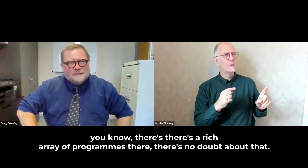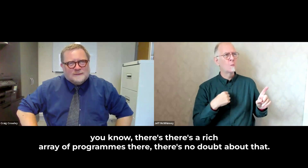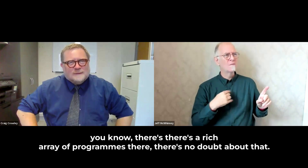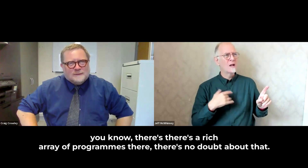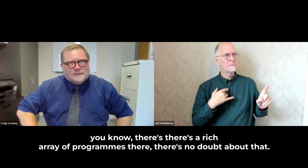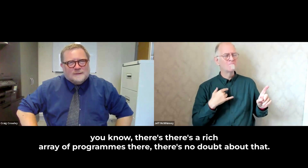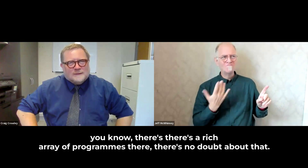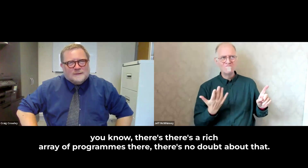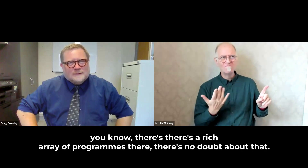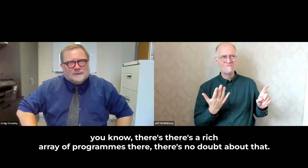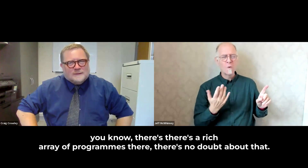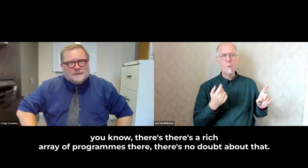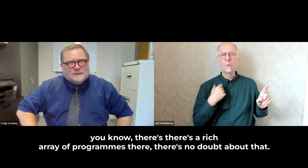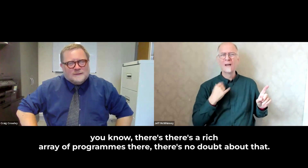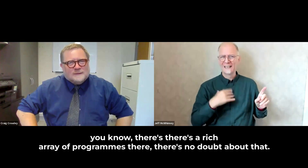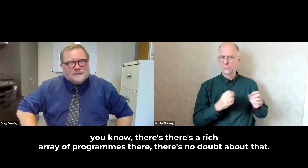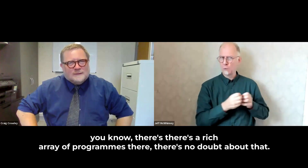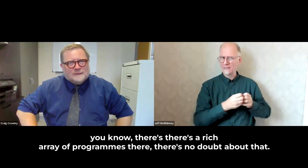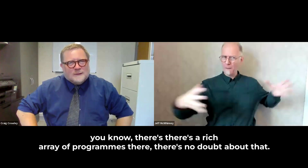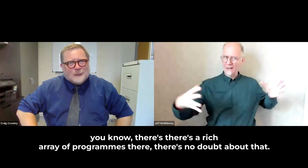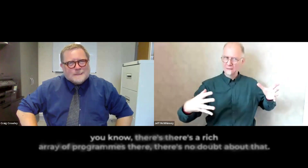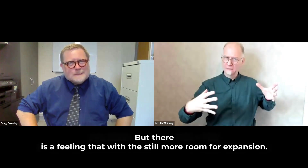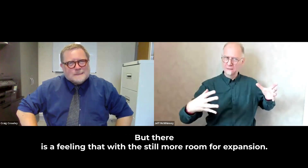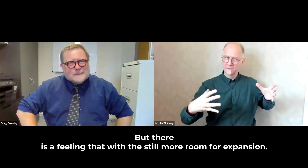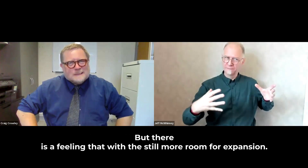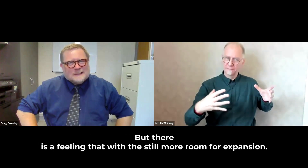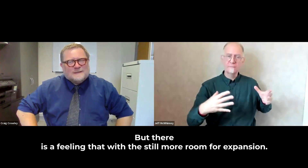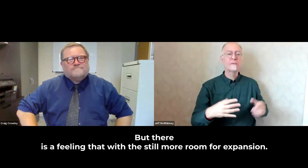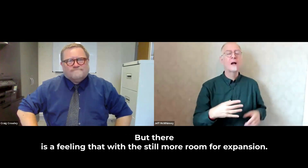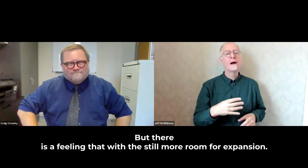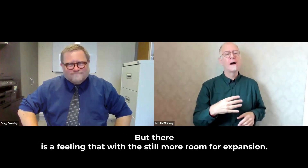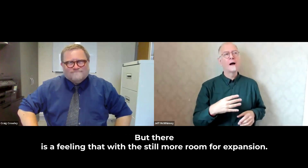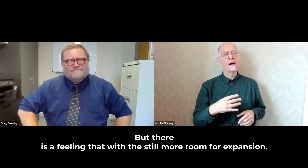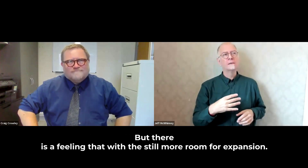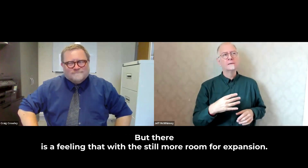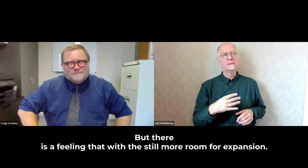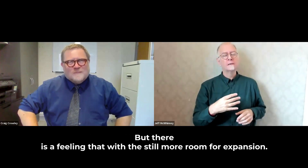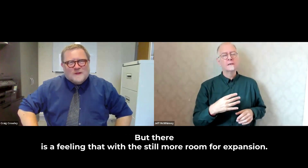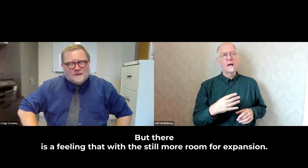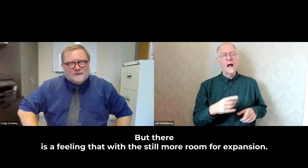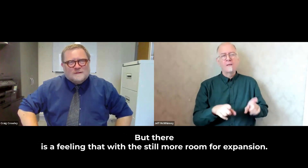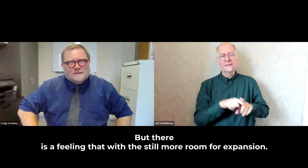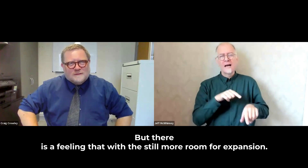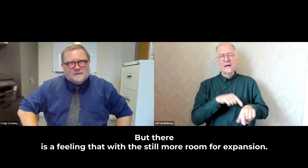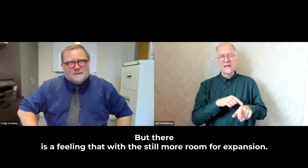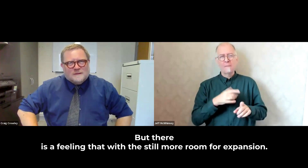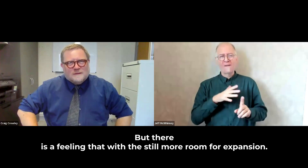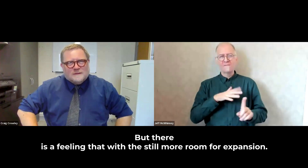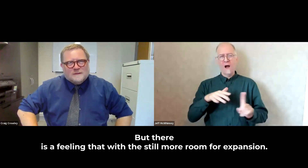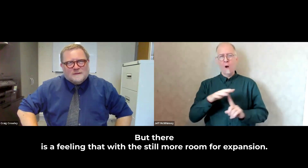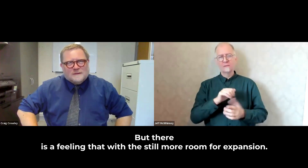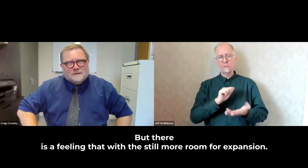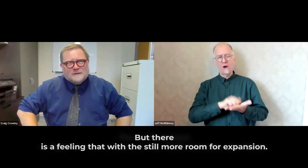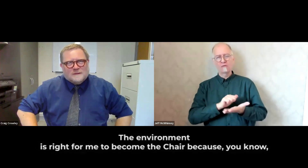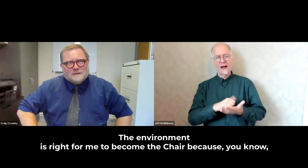there's a rich array of programs there. There's no doubt about that. But there is a feeling that there's still more room for